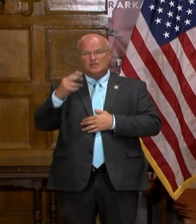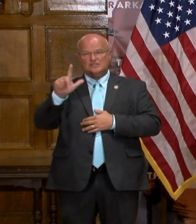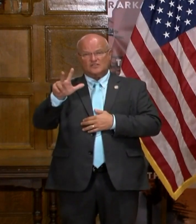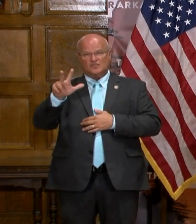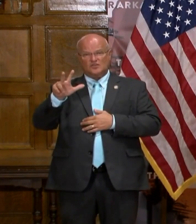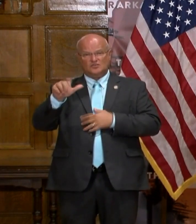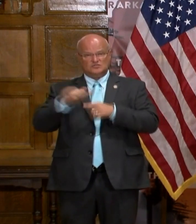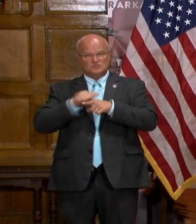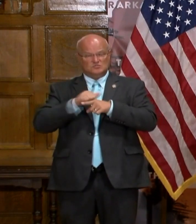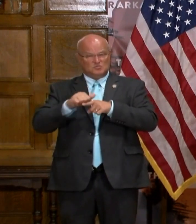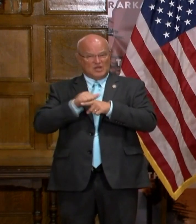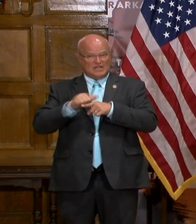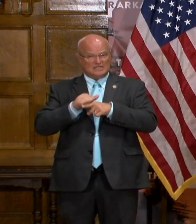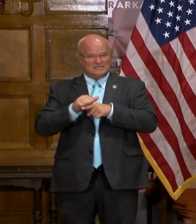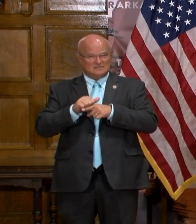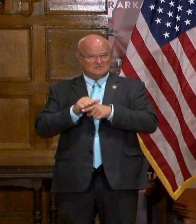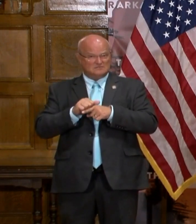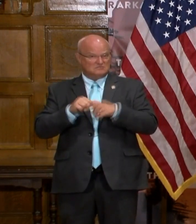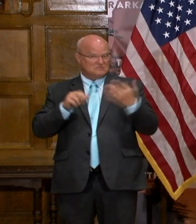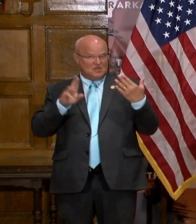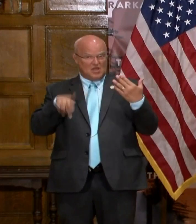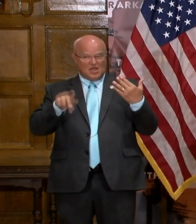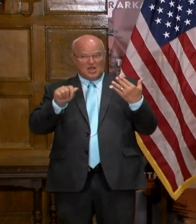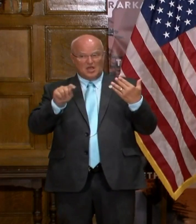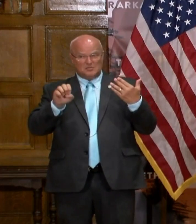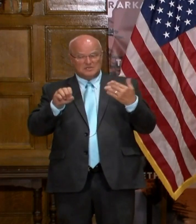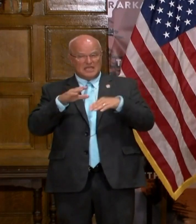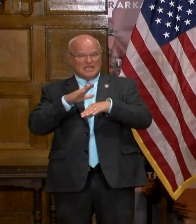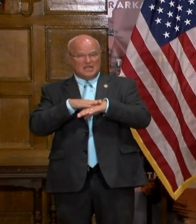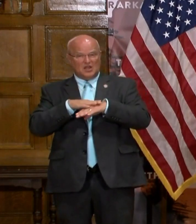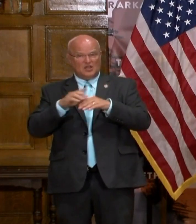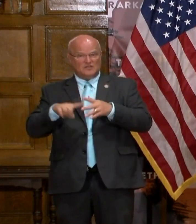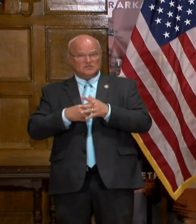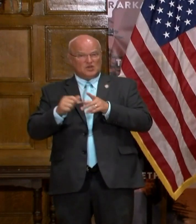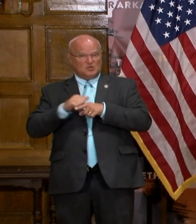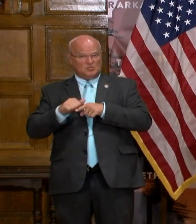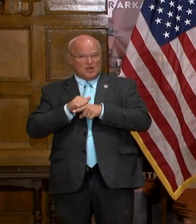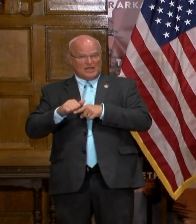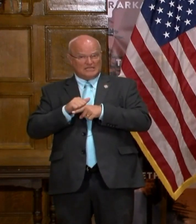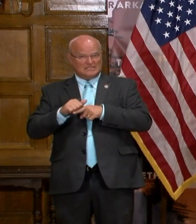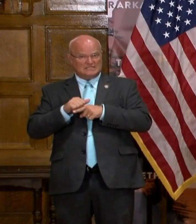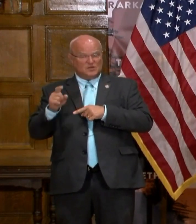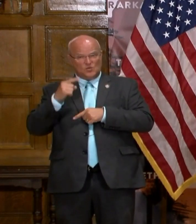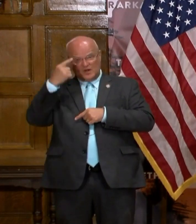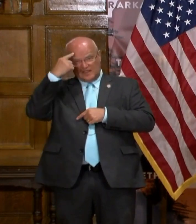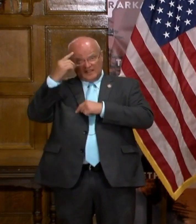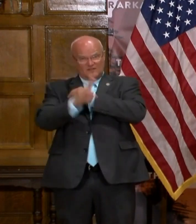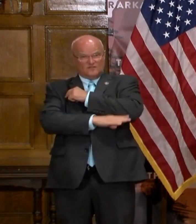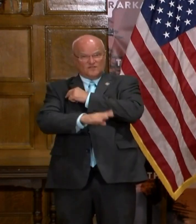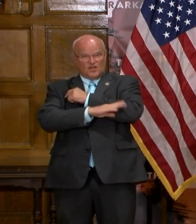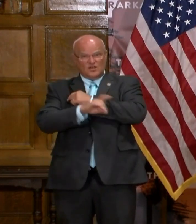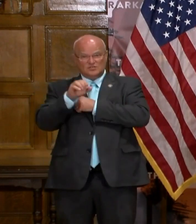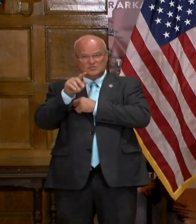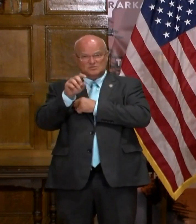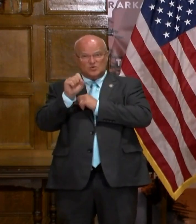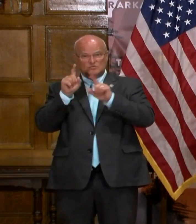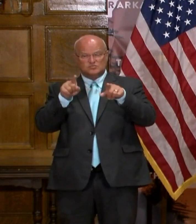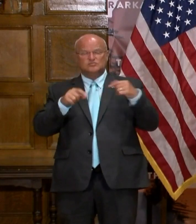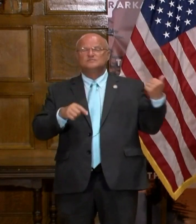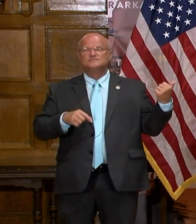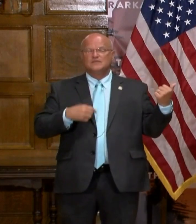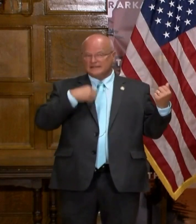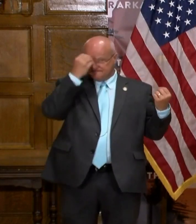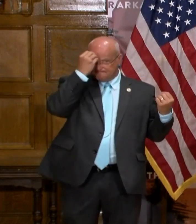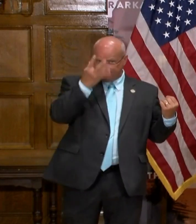start to practice. Can you give any update on the start of practice and where you think fall sports are heading? I will give you